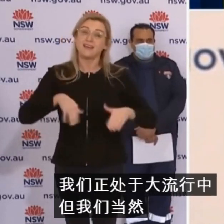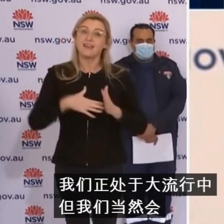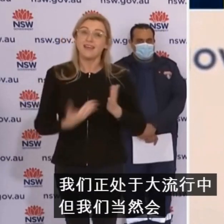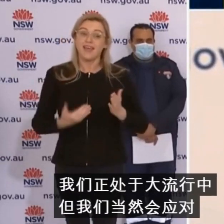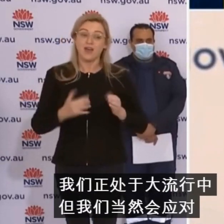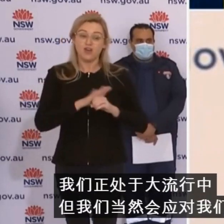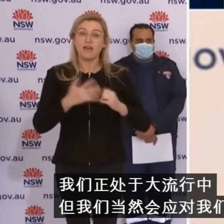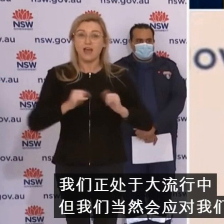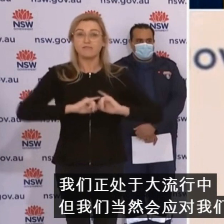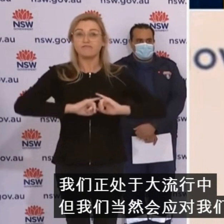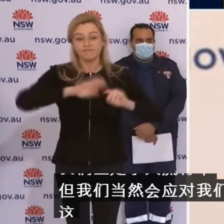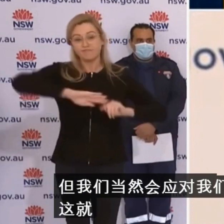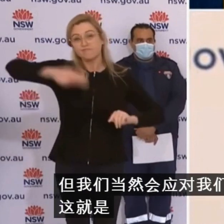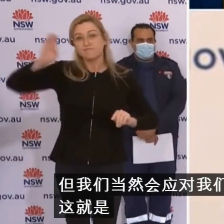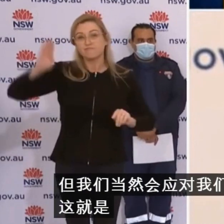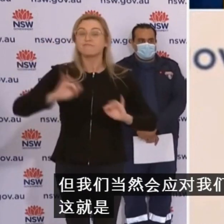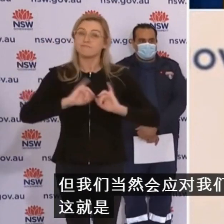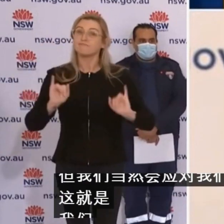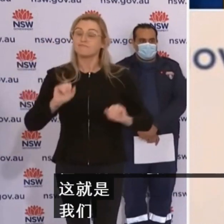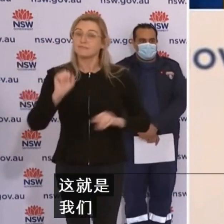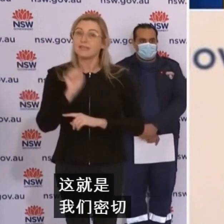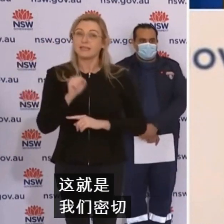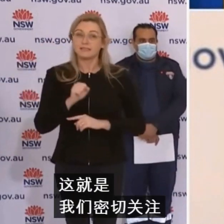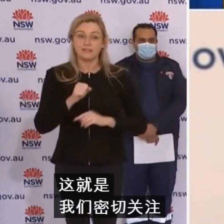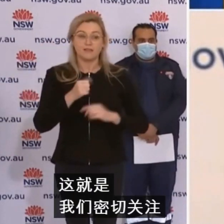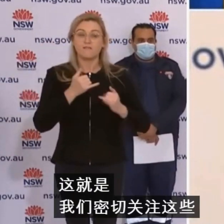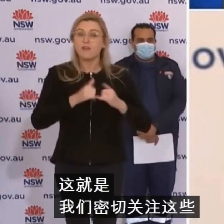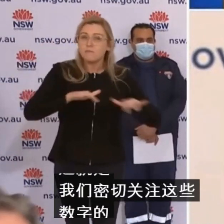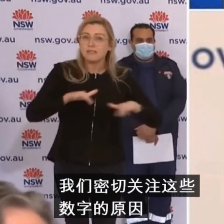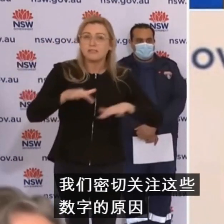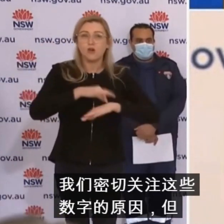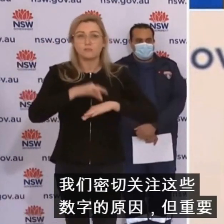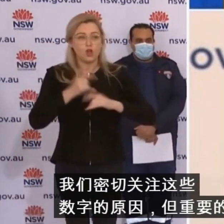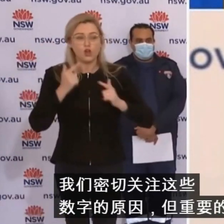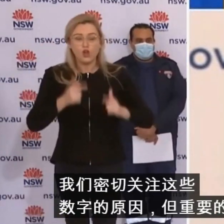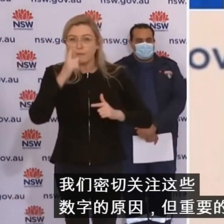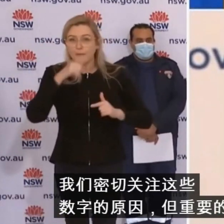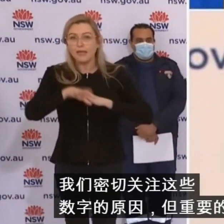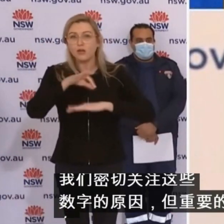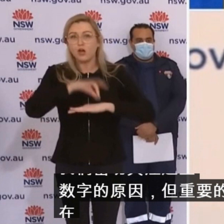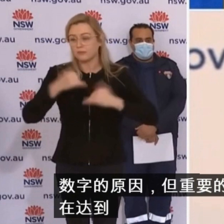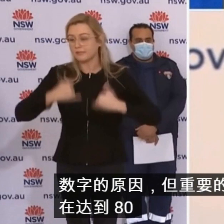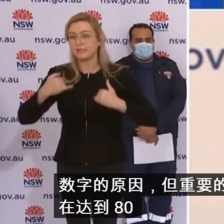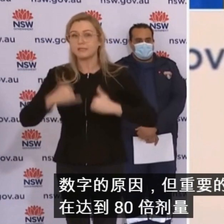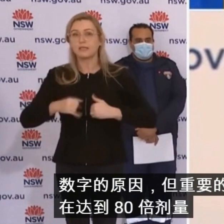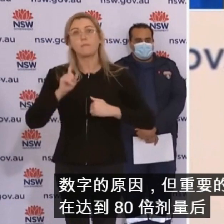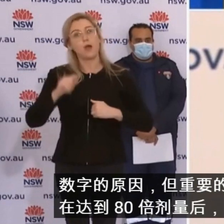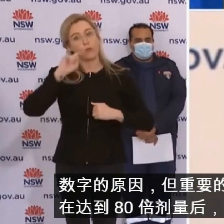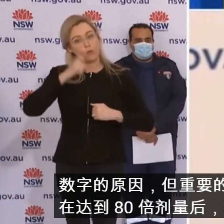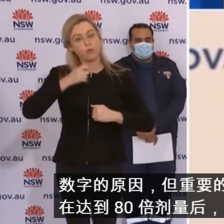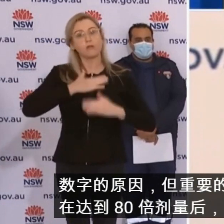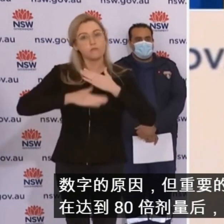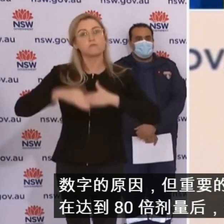we cope? Of course we will. And that's why we're keeping a keen eye on those figures. But it's important to note, even after you get to 80%